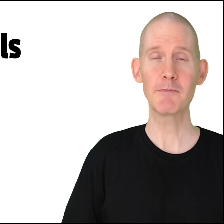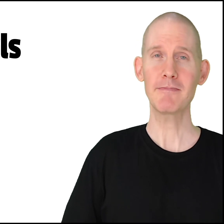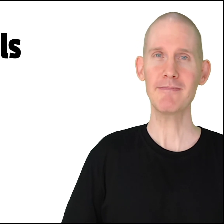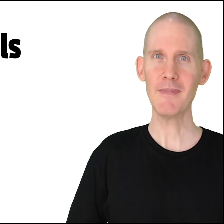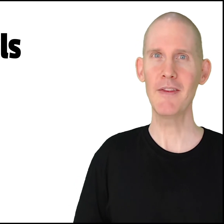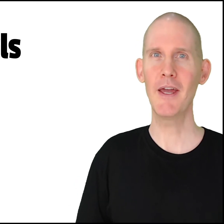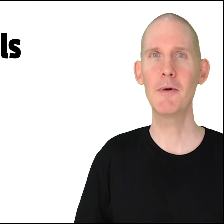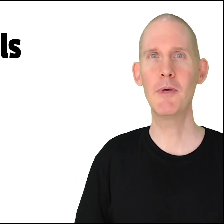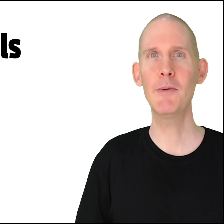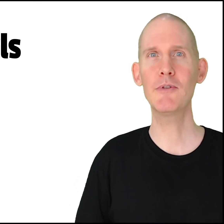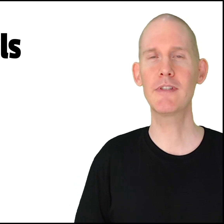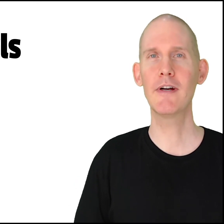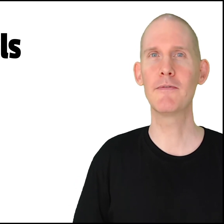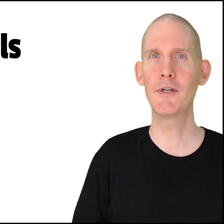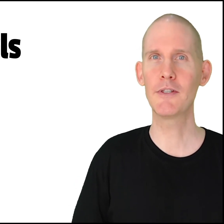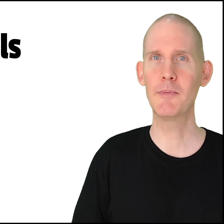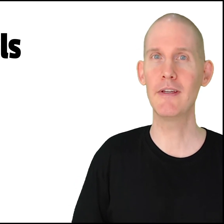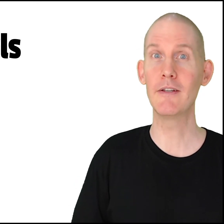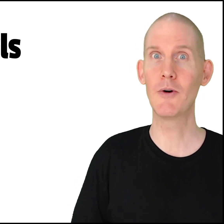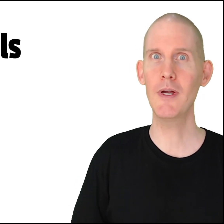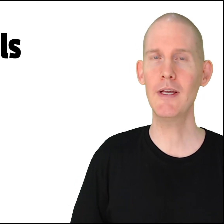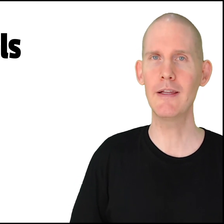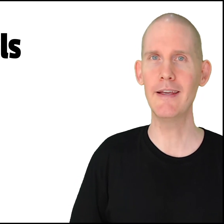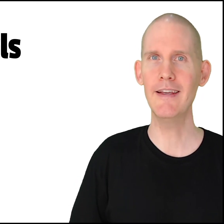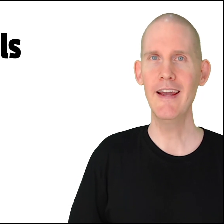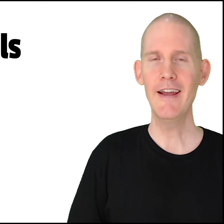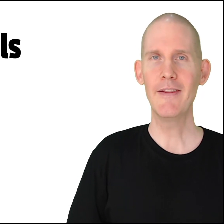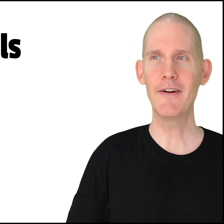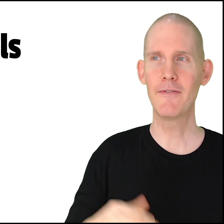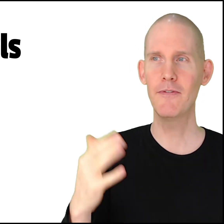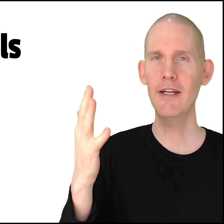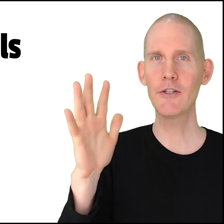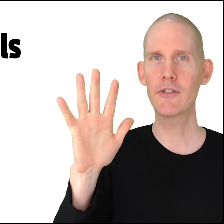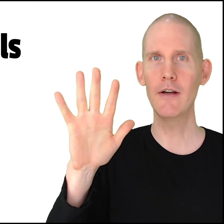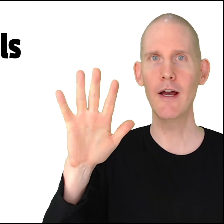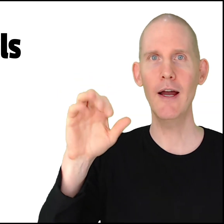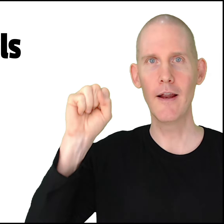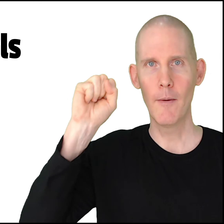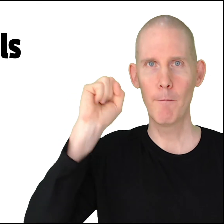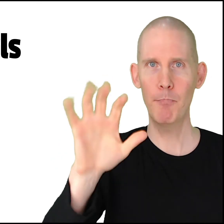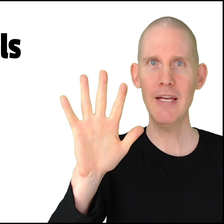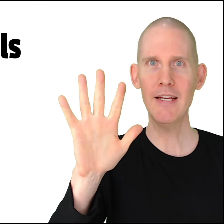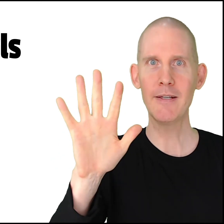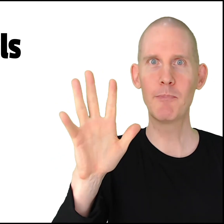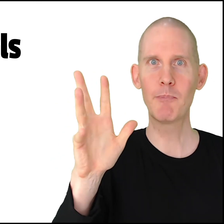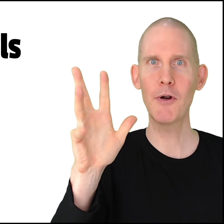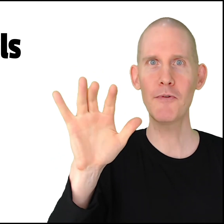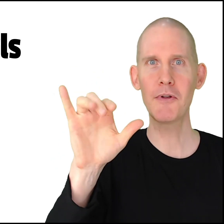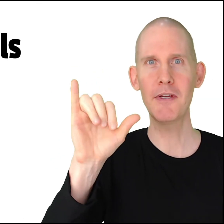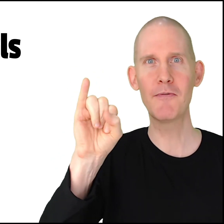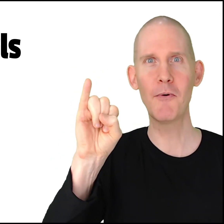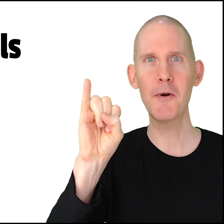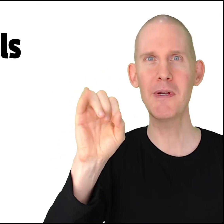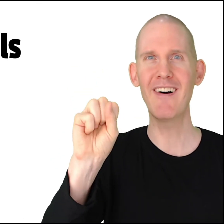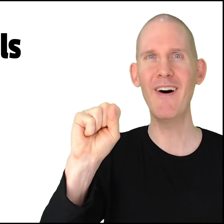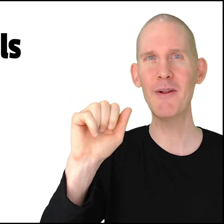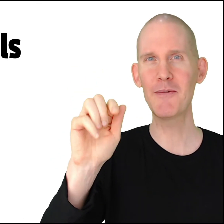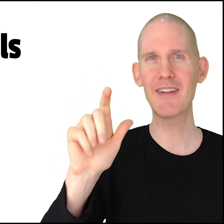that when people start fingerspelling quickly, their fingers are not bing, perfectly forming all of the